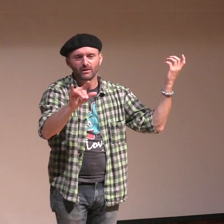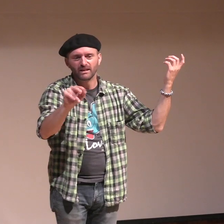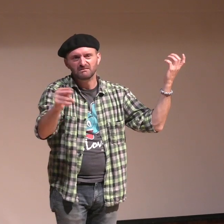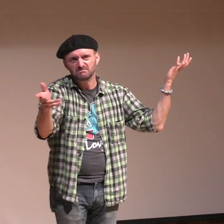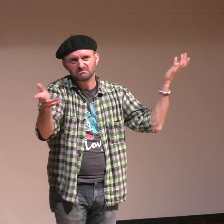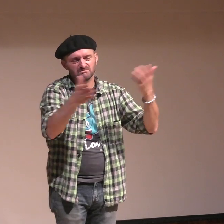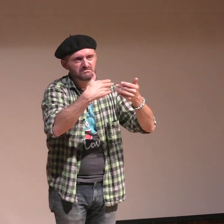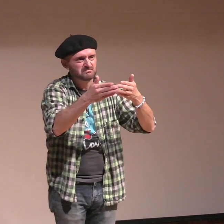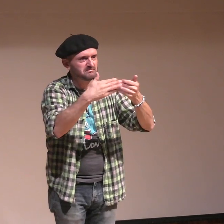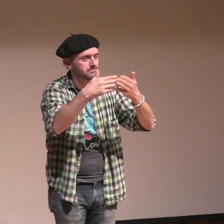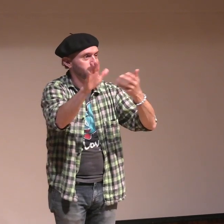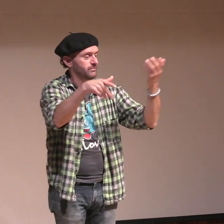whichever one you want.